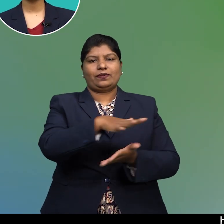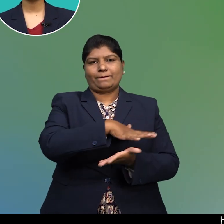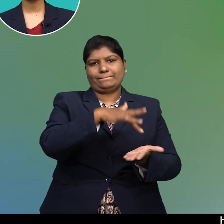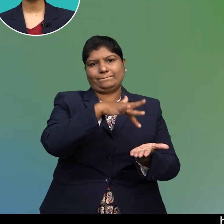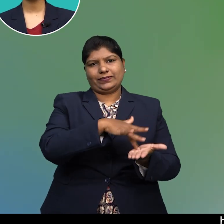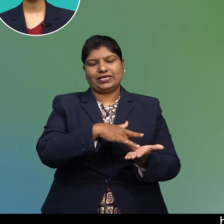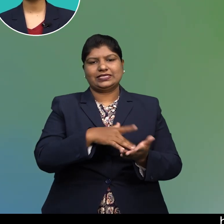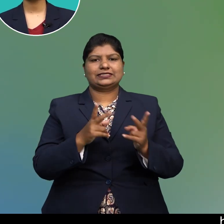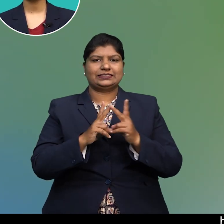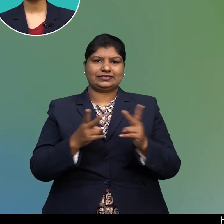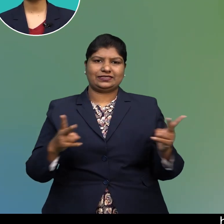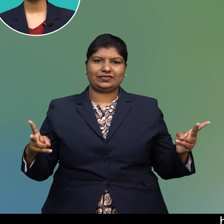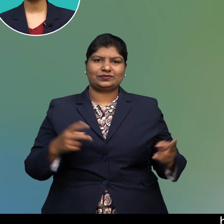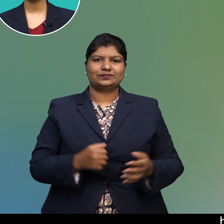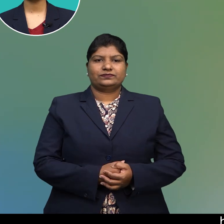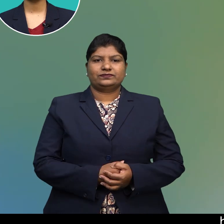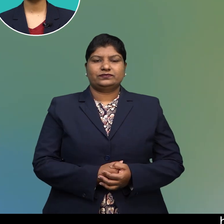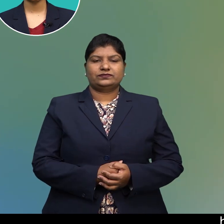Diversity.